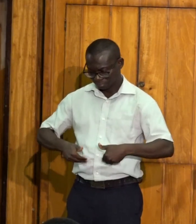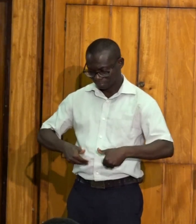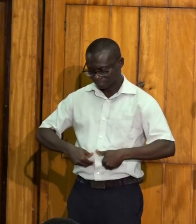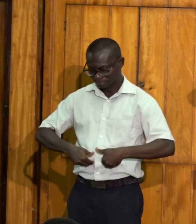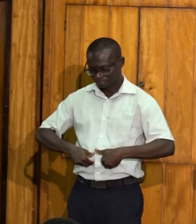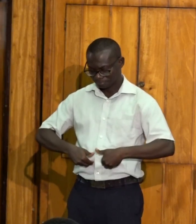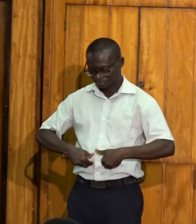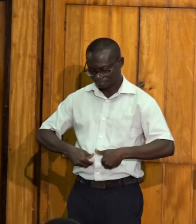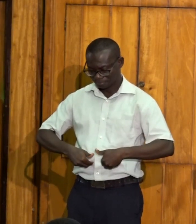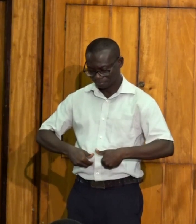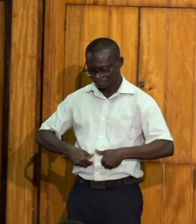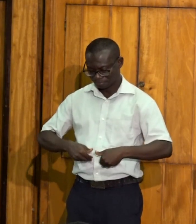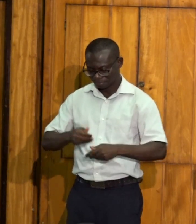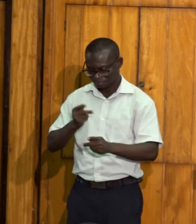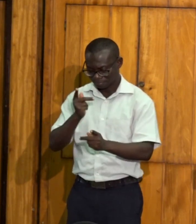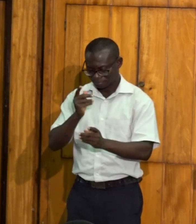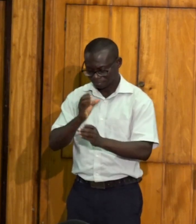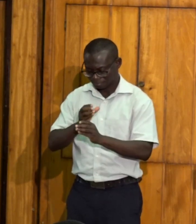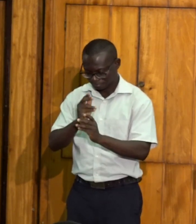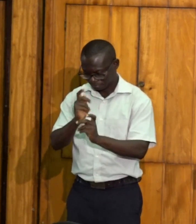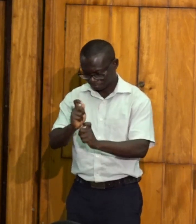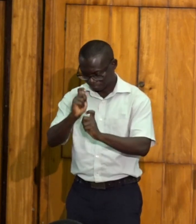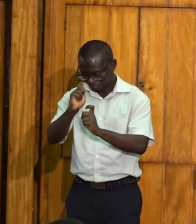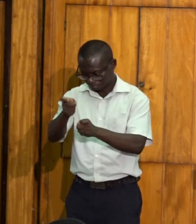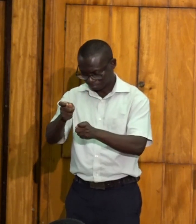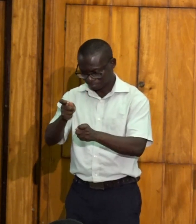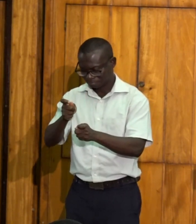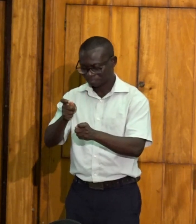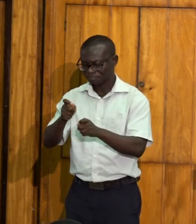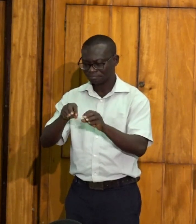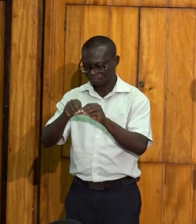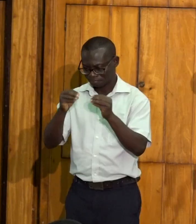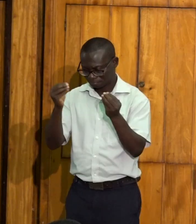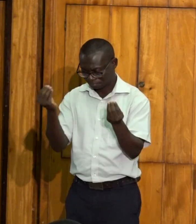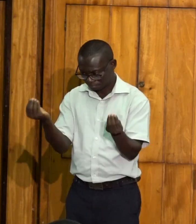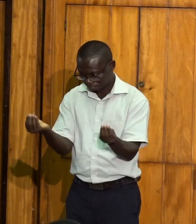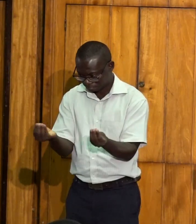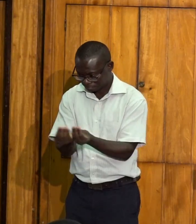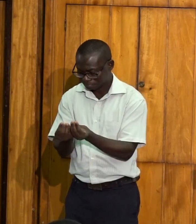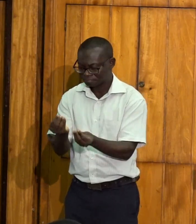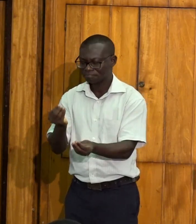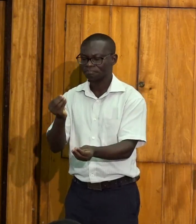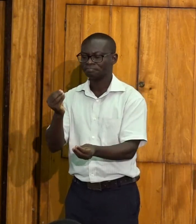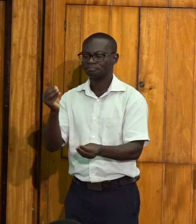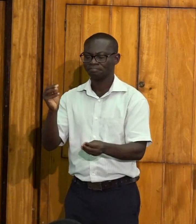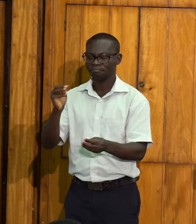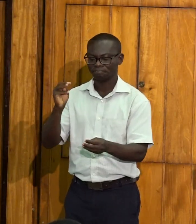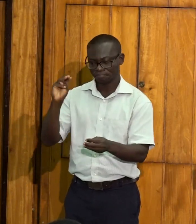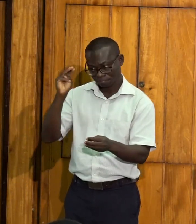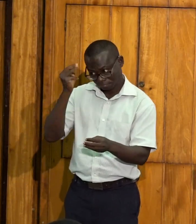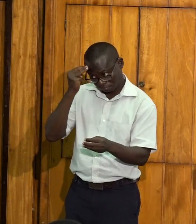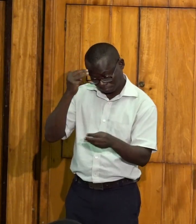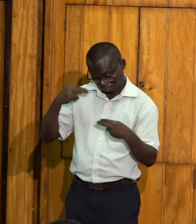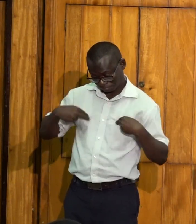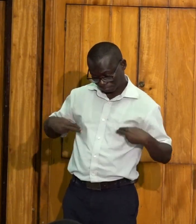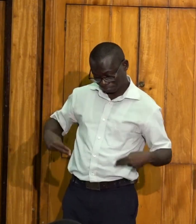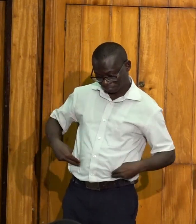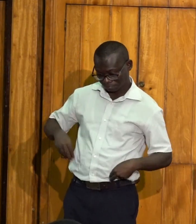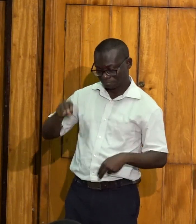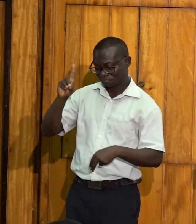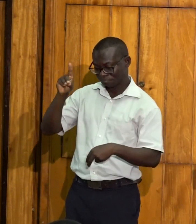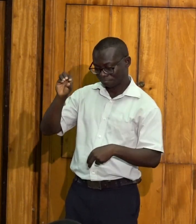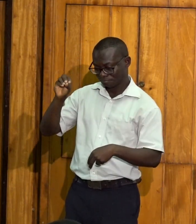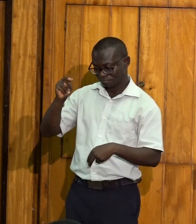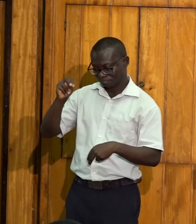adolescents, caregivers, health facility staff, Ministry of Health folks, donor